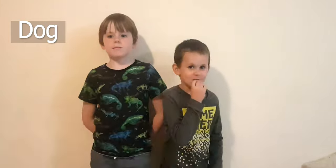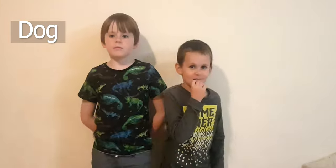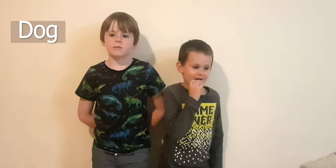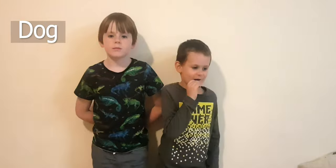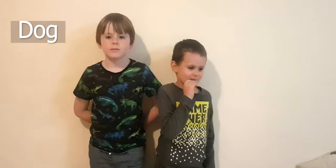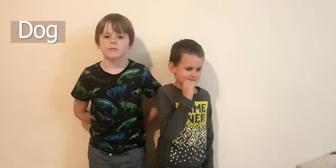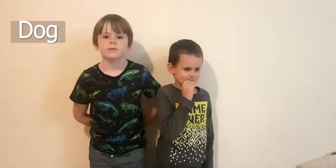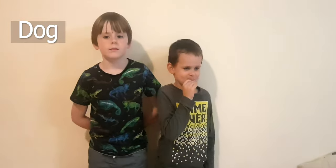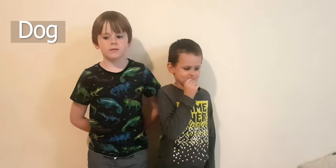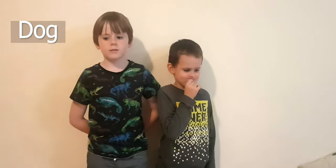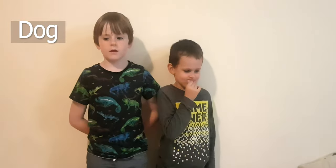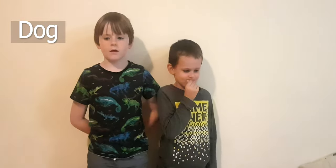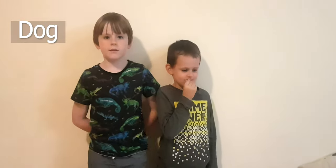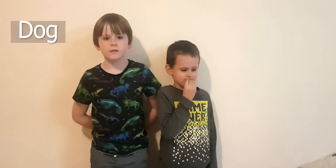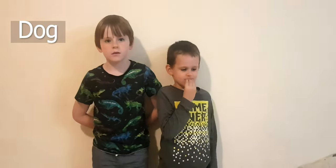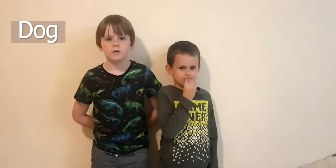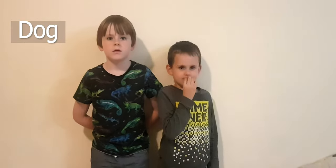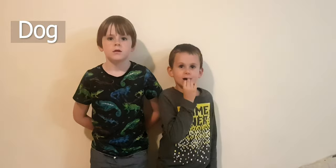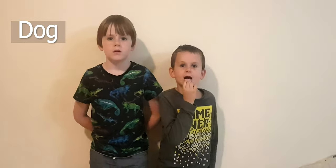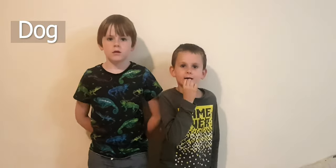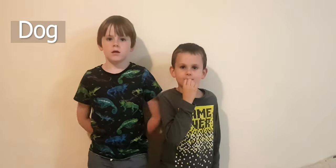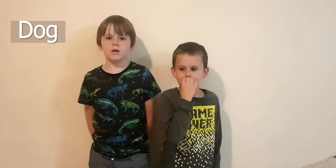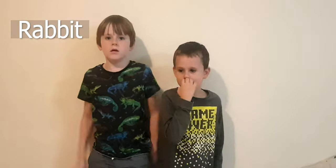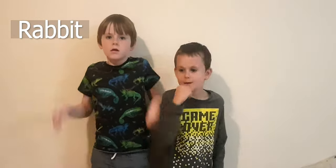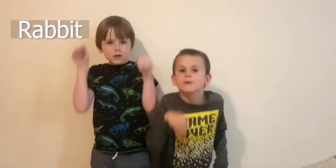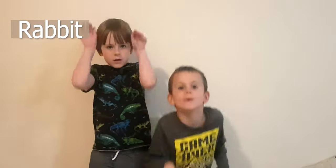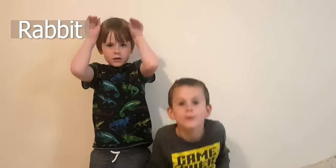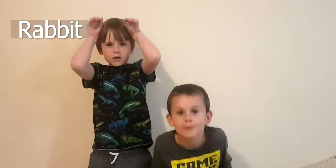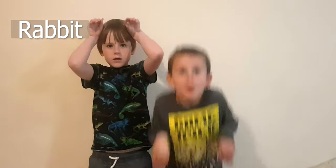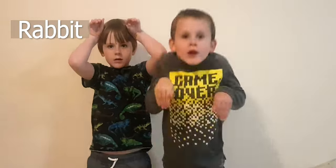ruff. And rabbit?